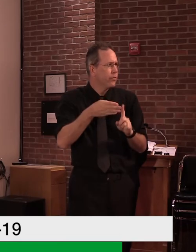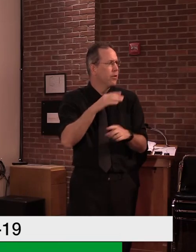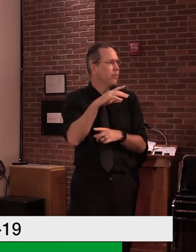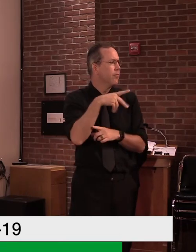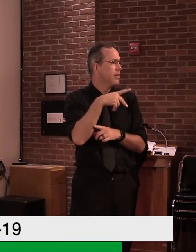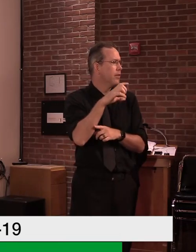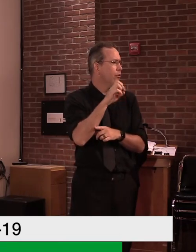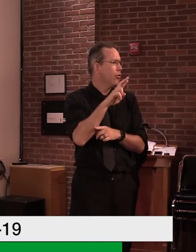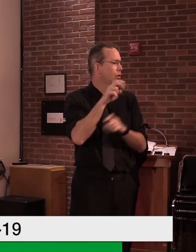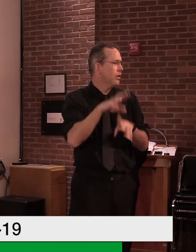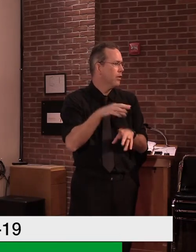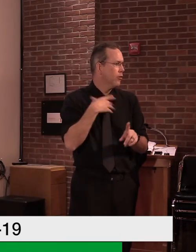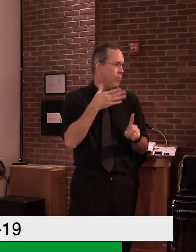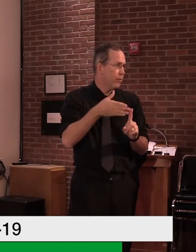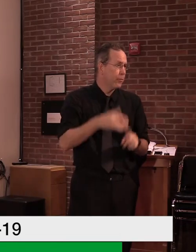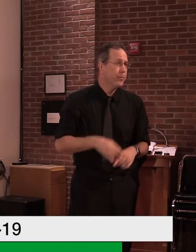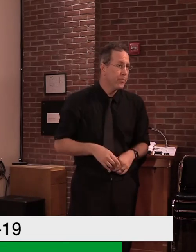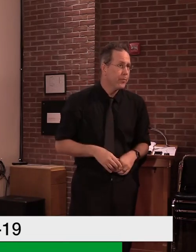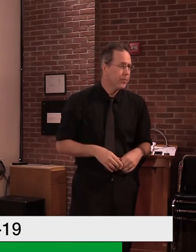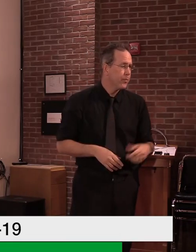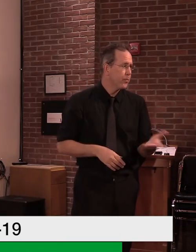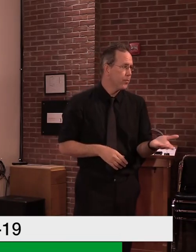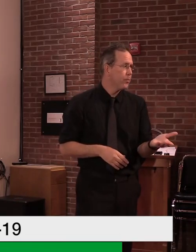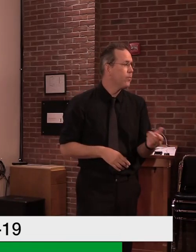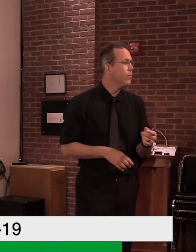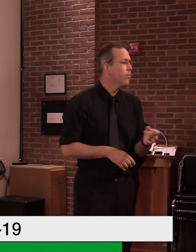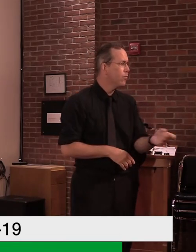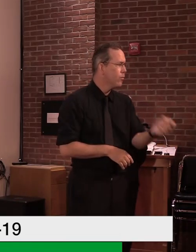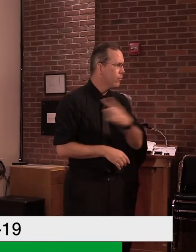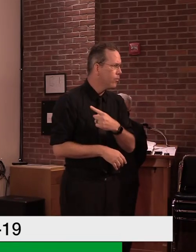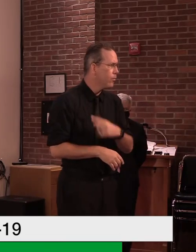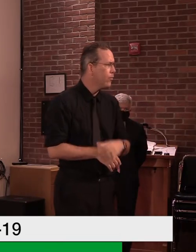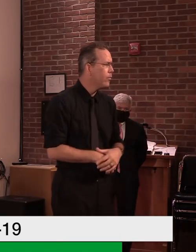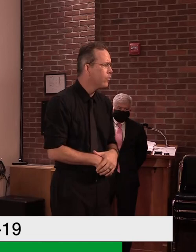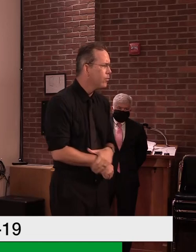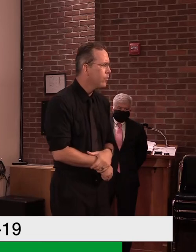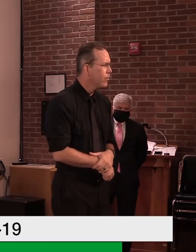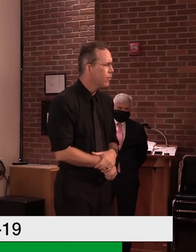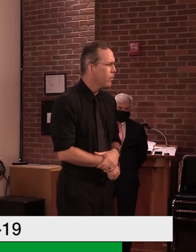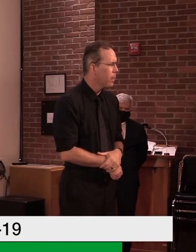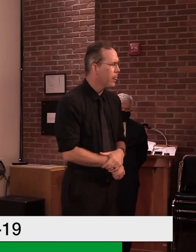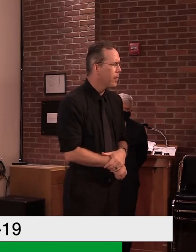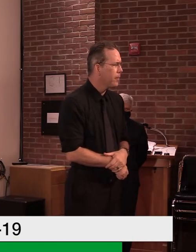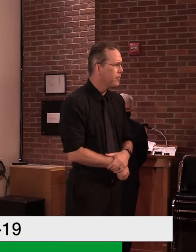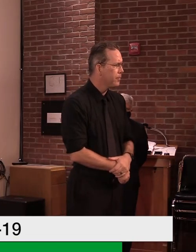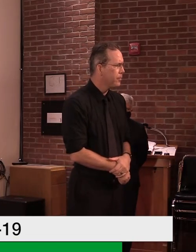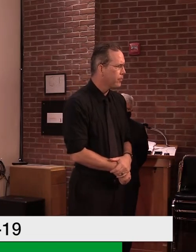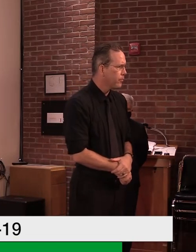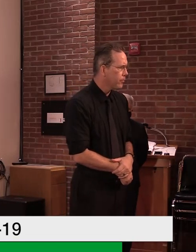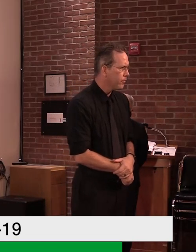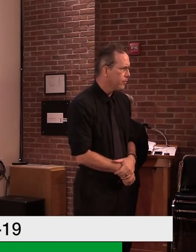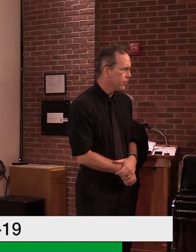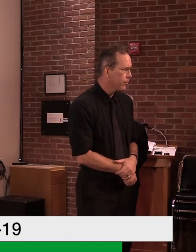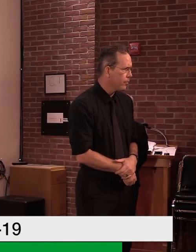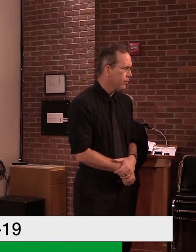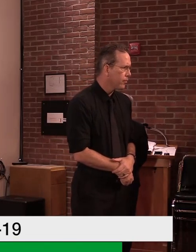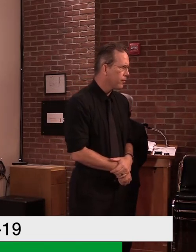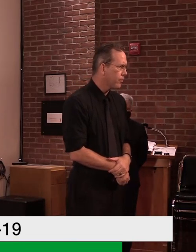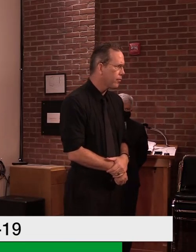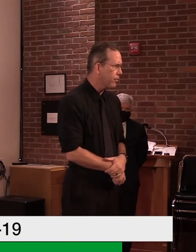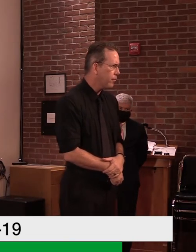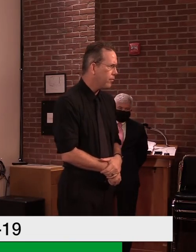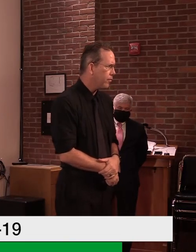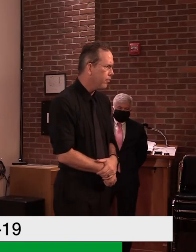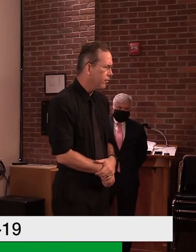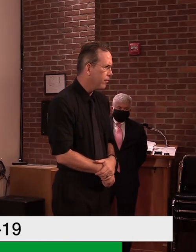that are looking to be partners, are you worried that maybe the business end of